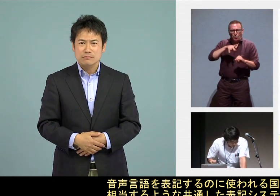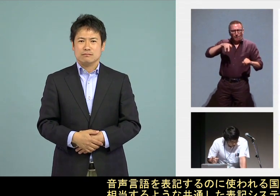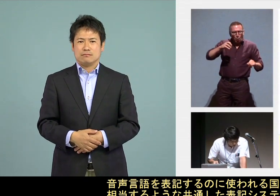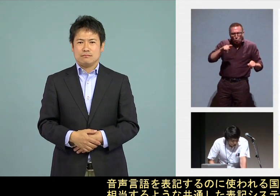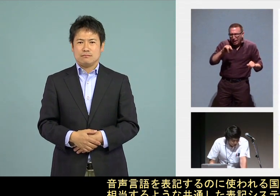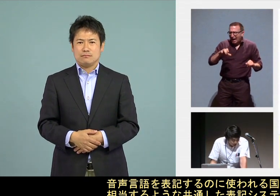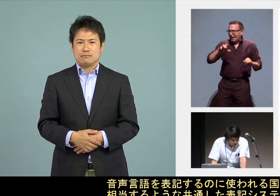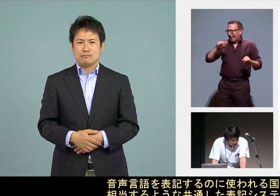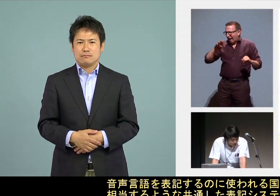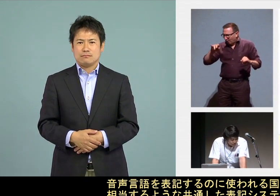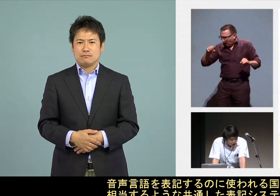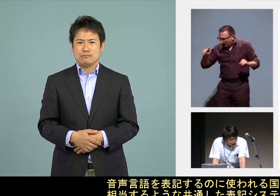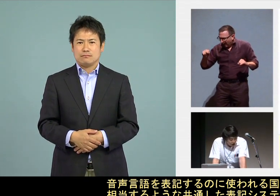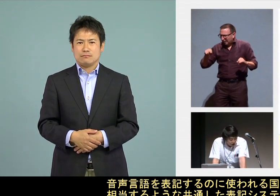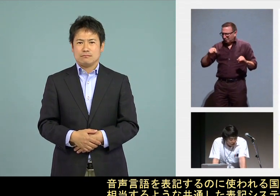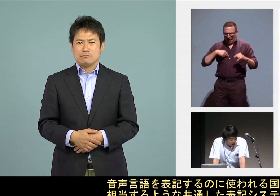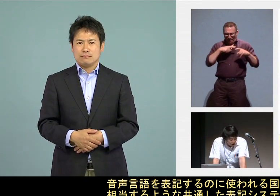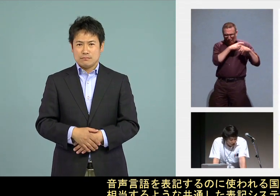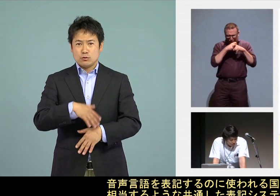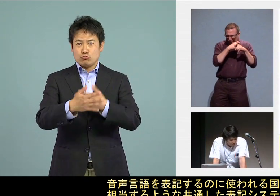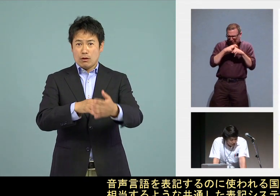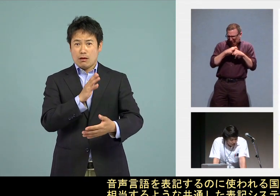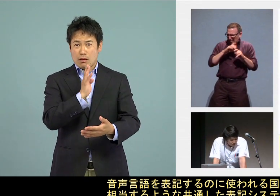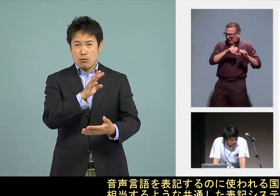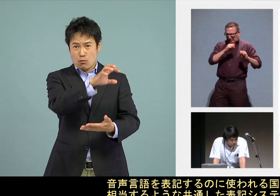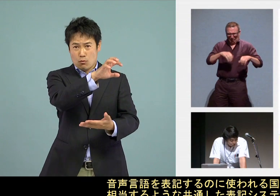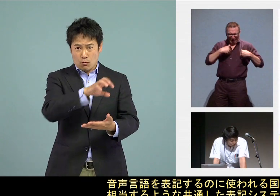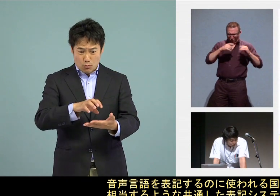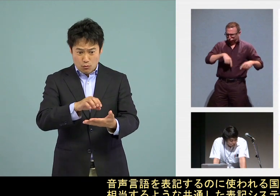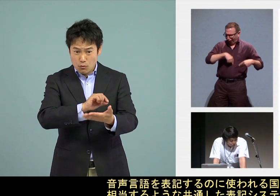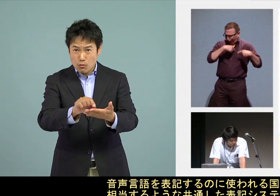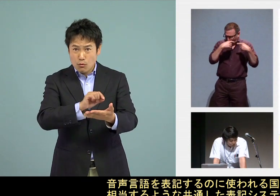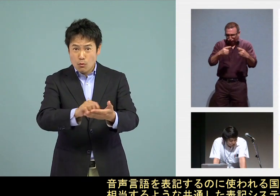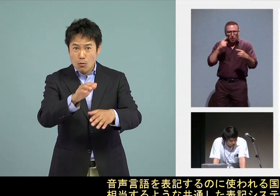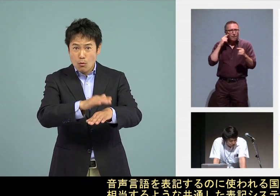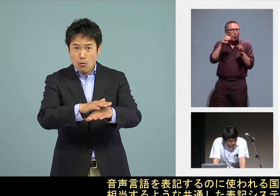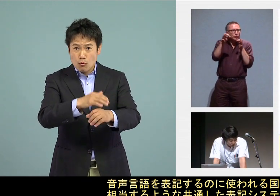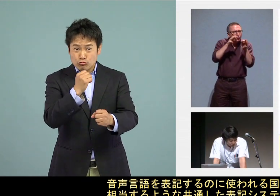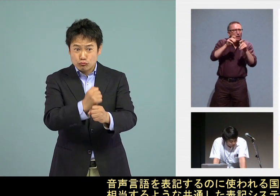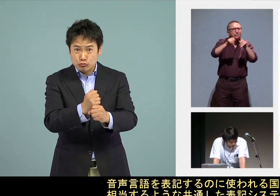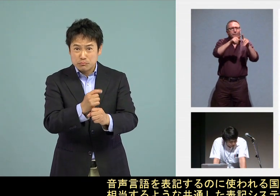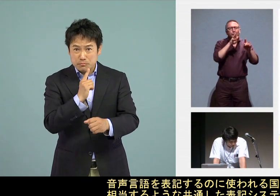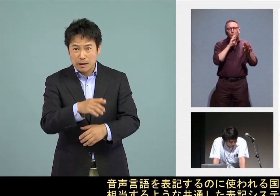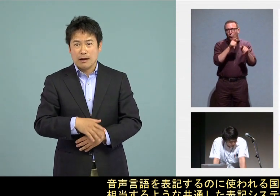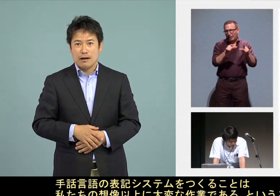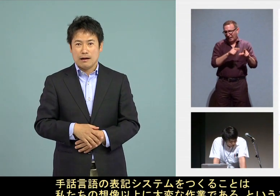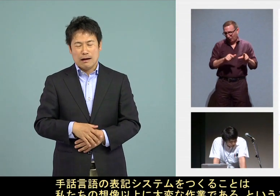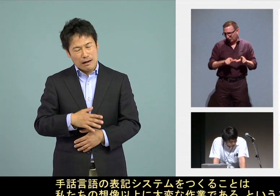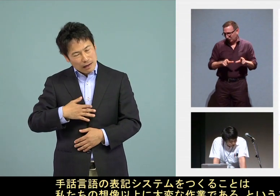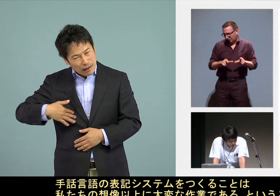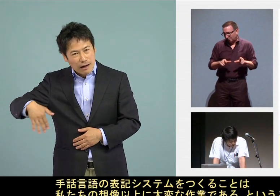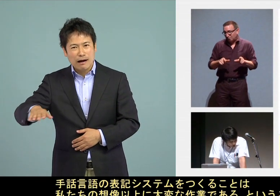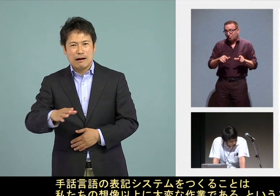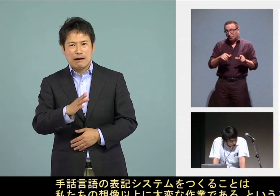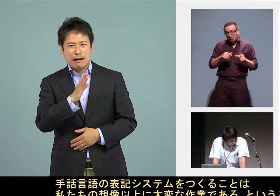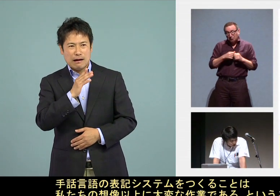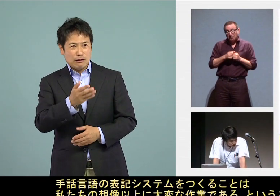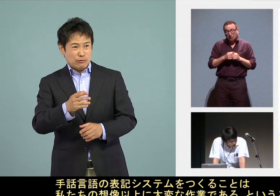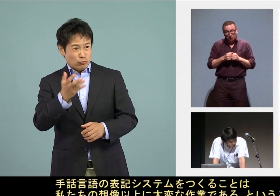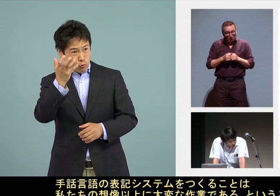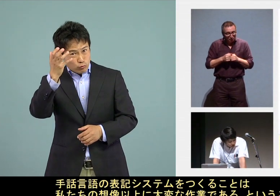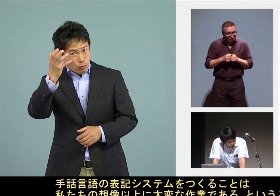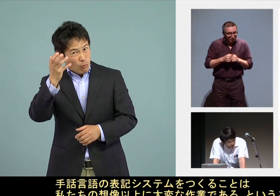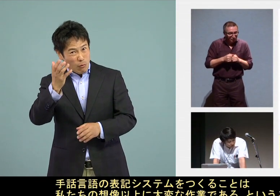used in spoken languages. Alphabet for spoken languages. To devise